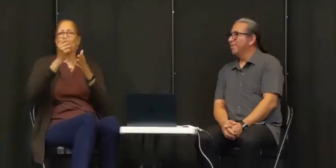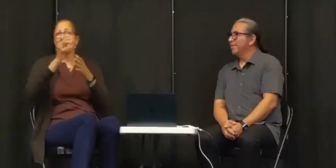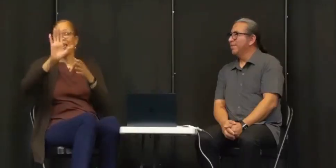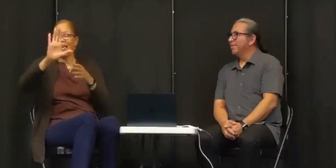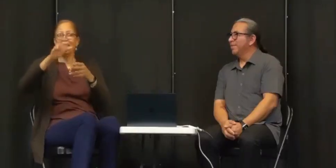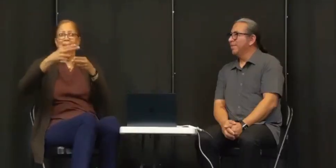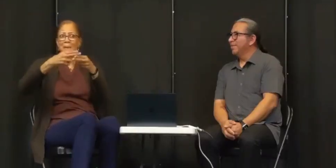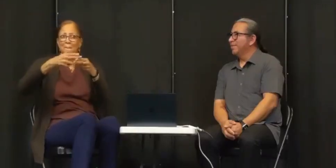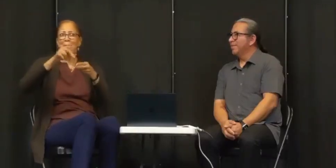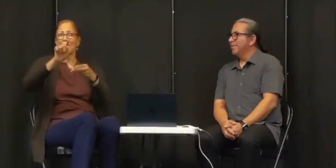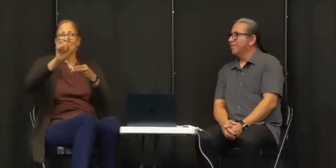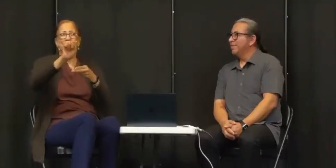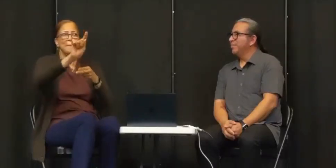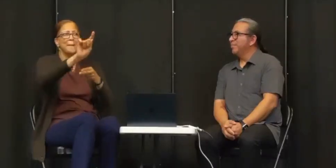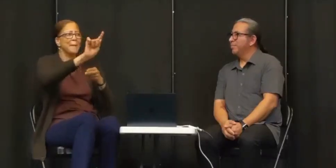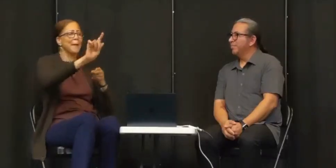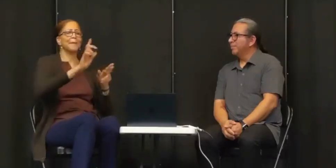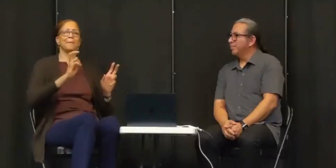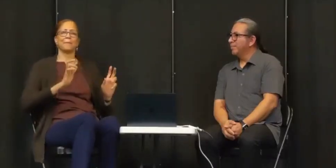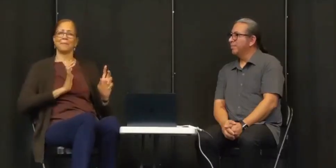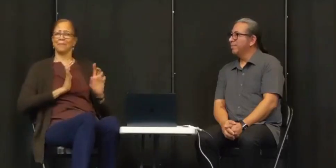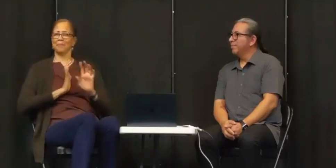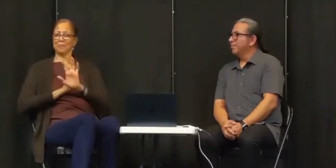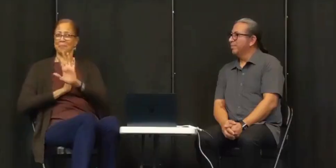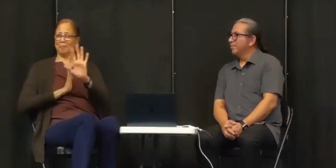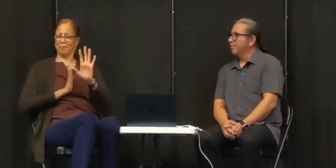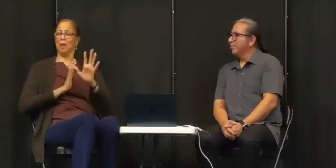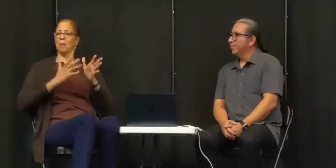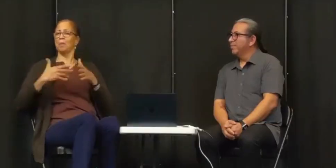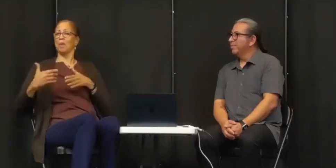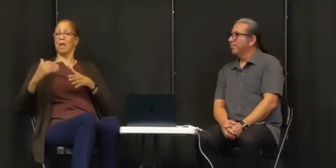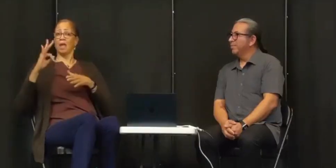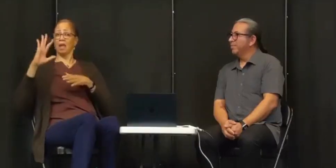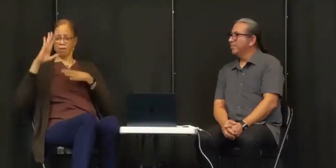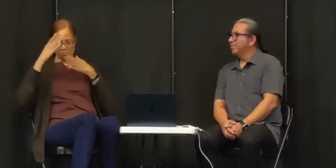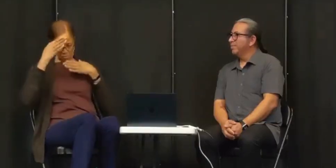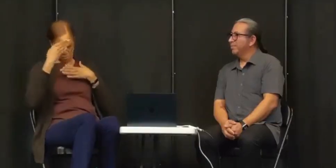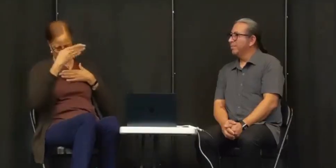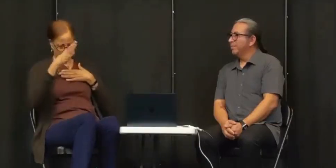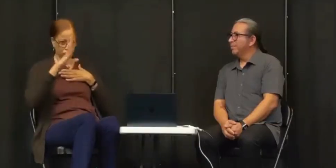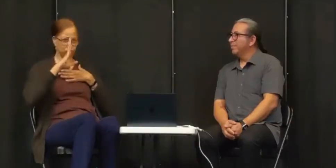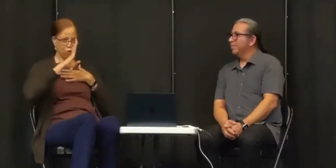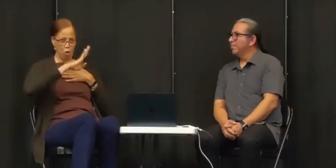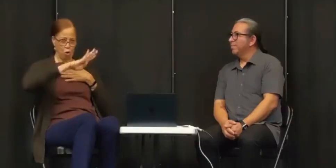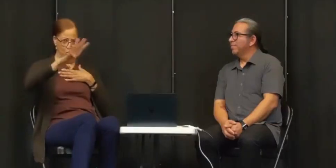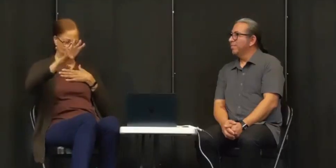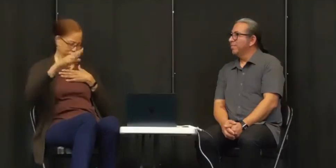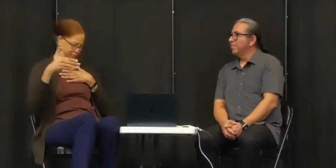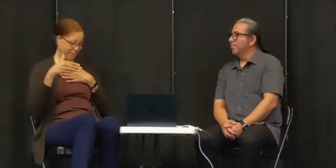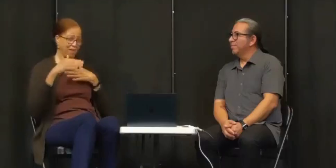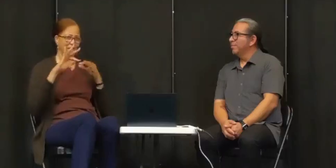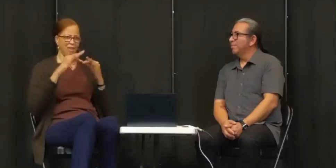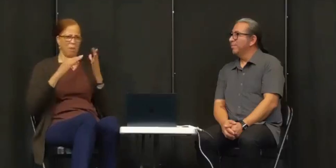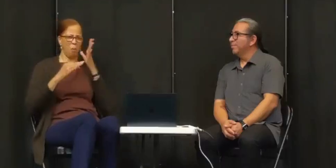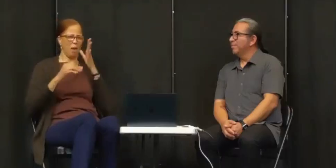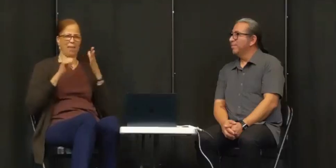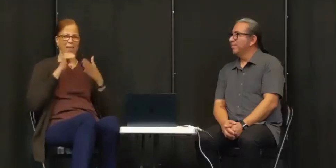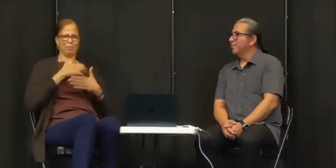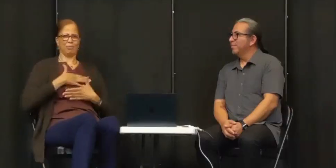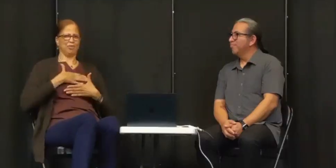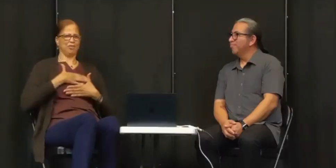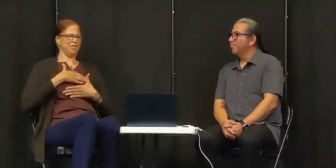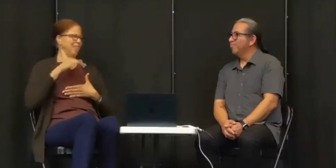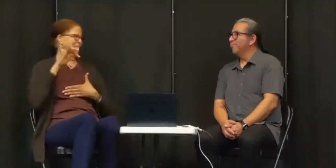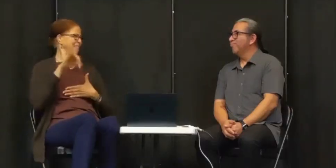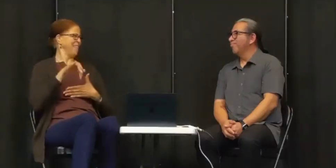you know, and also, you know, have folks learn a little bit of sign language so you can all say like, you know, this is my name, blah, blah, blah.